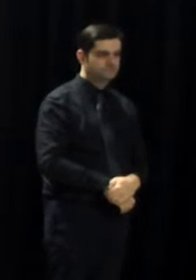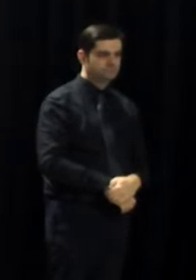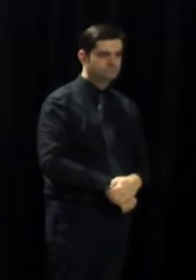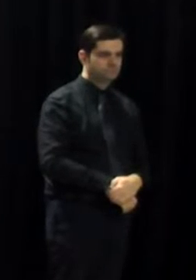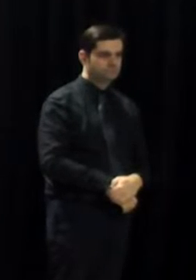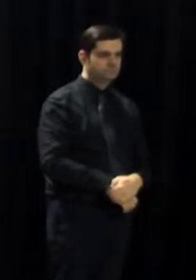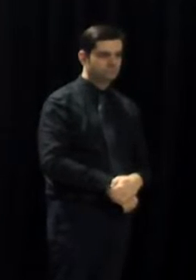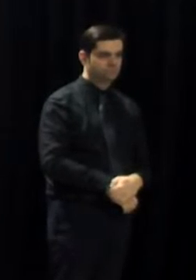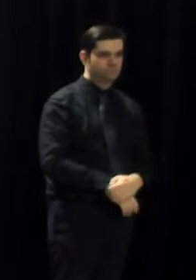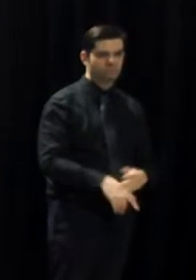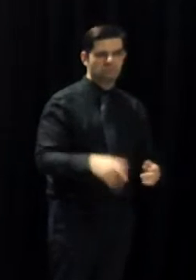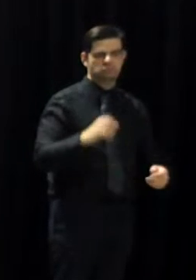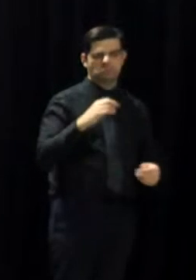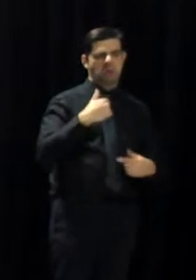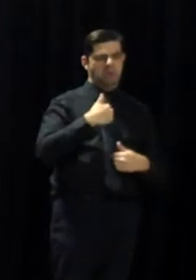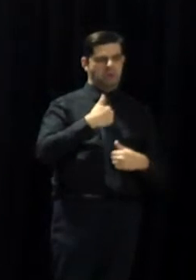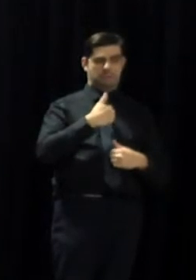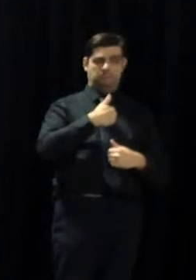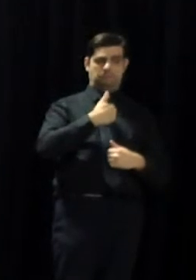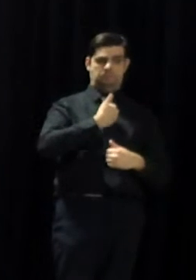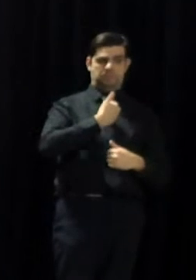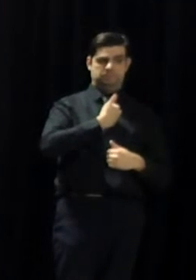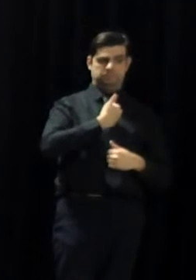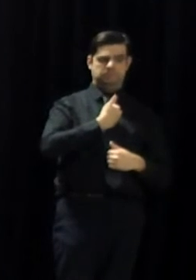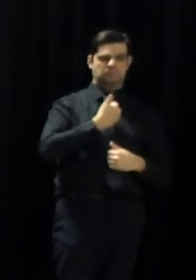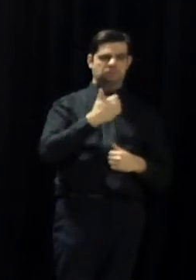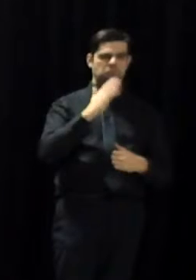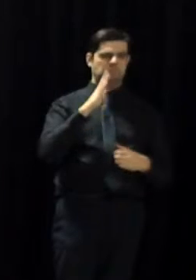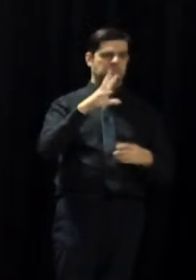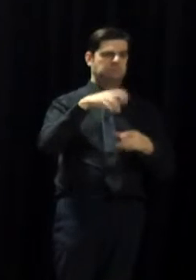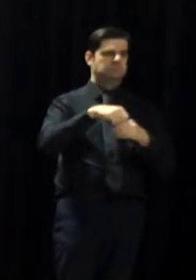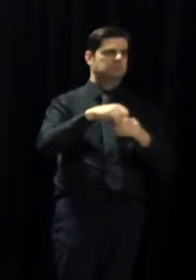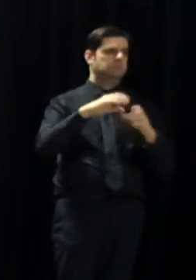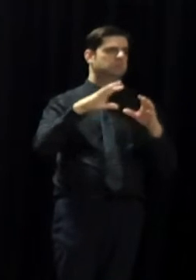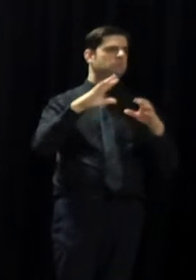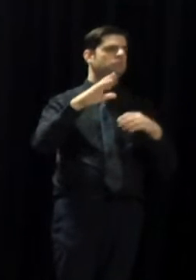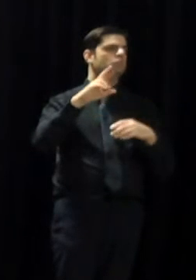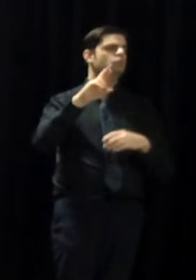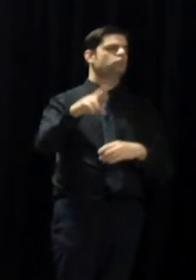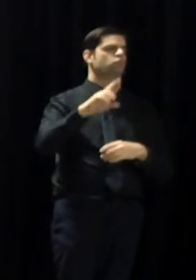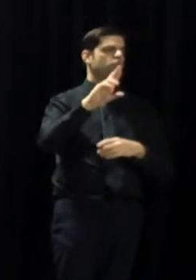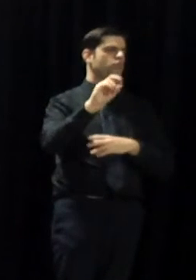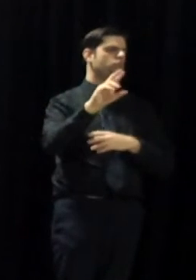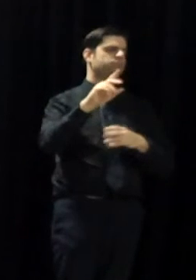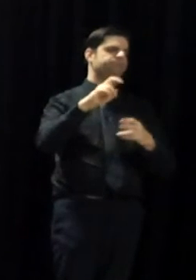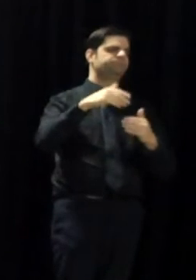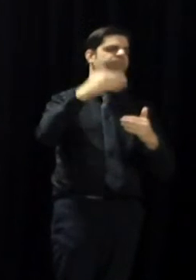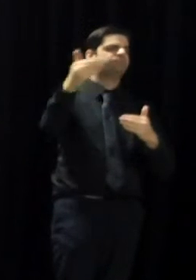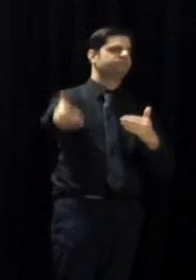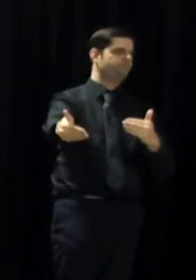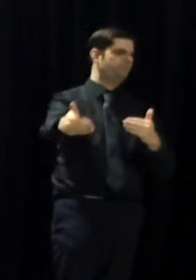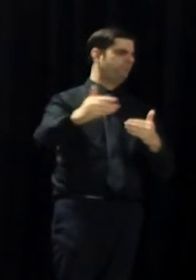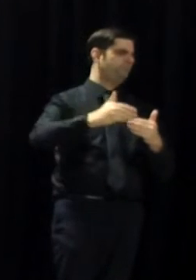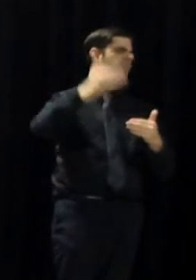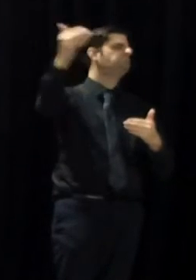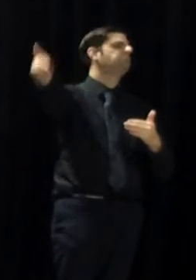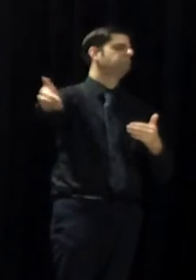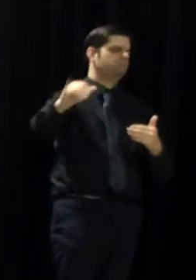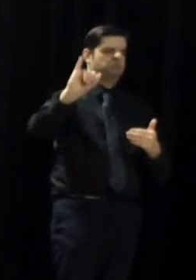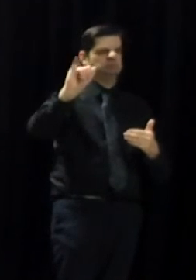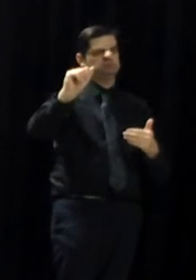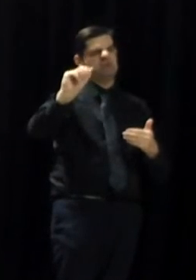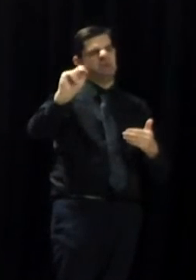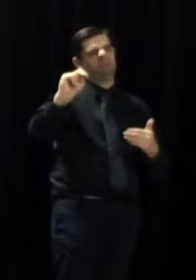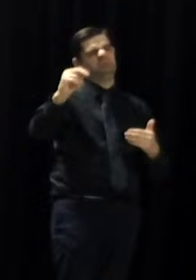January. I've had 2 people suggest 2 things. One, you shouldn't get a vaccine because somebody else